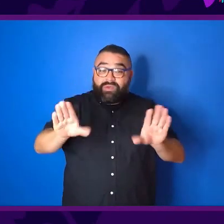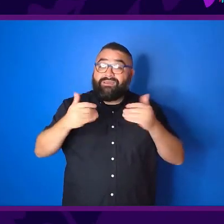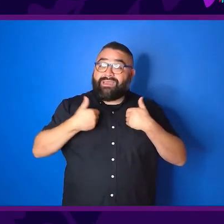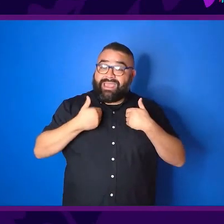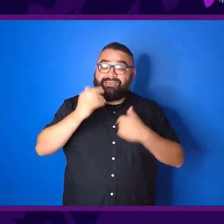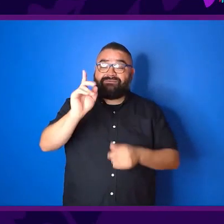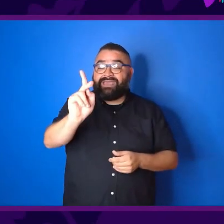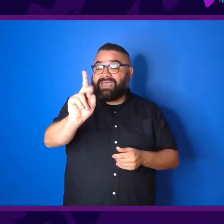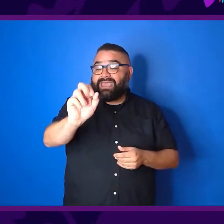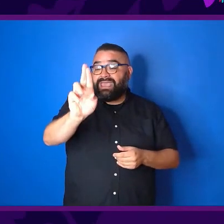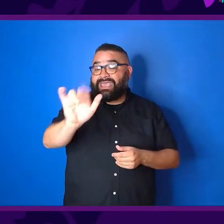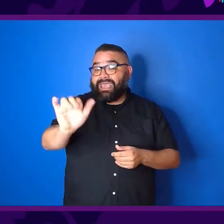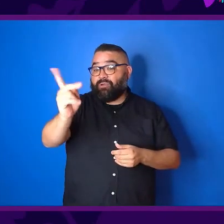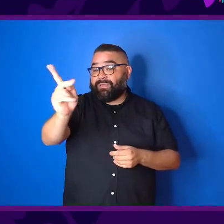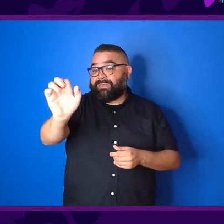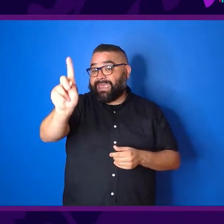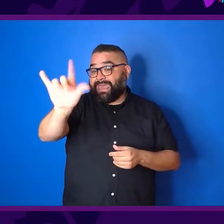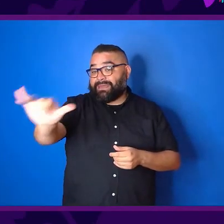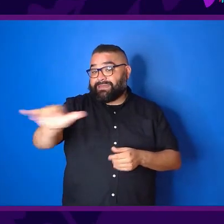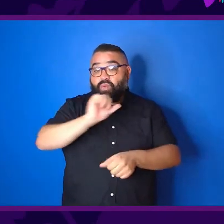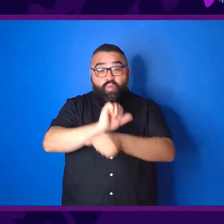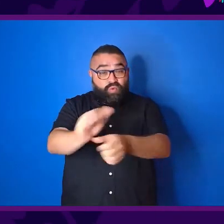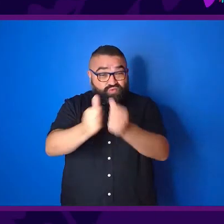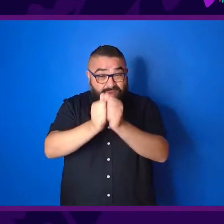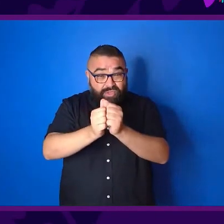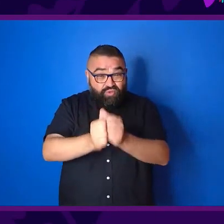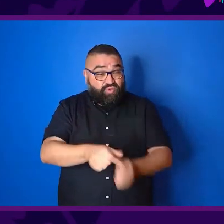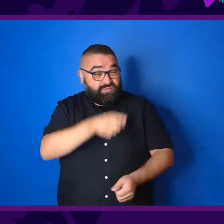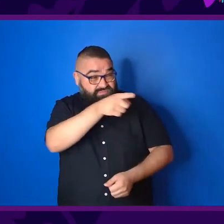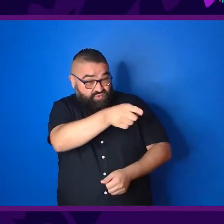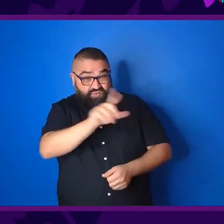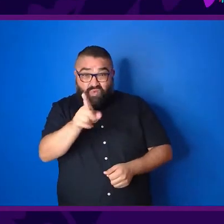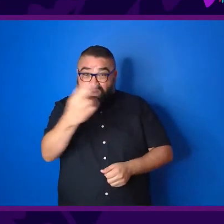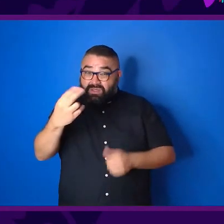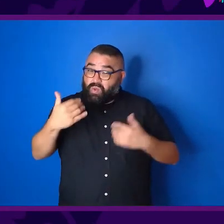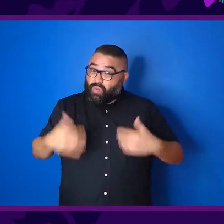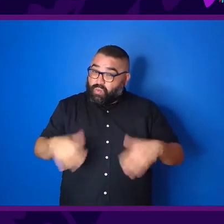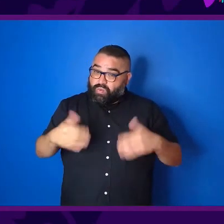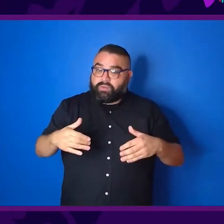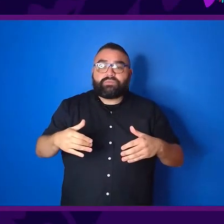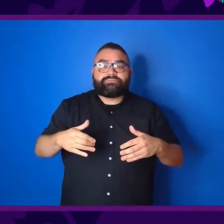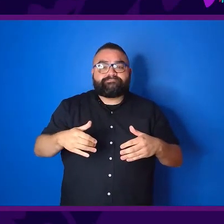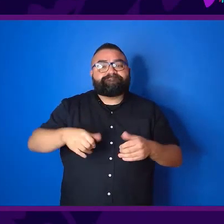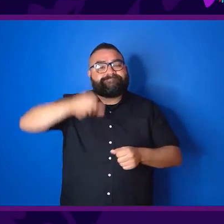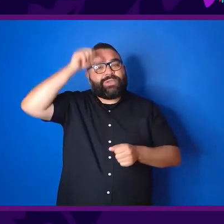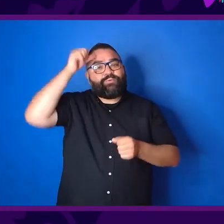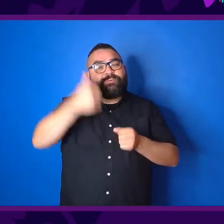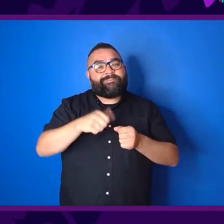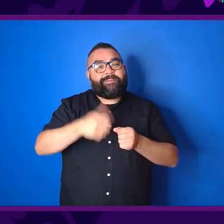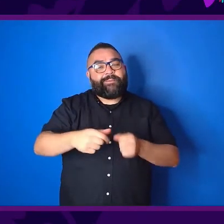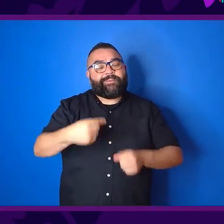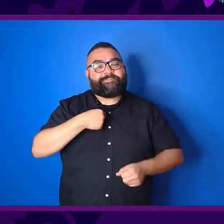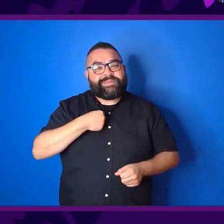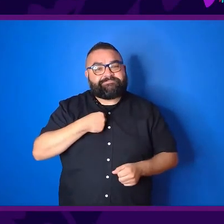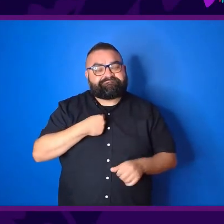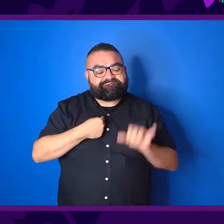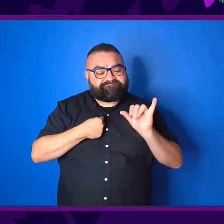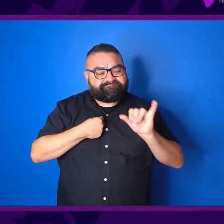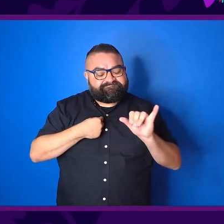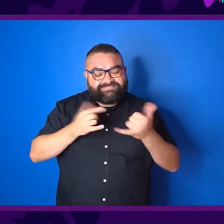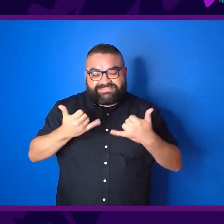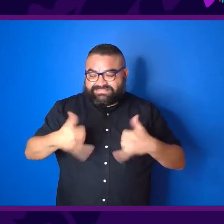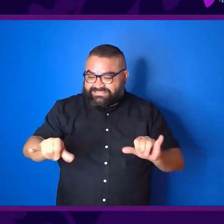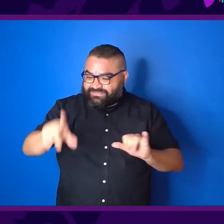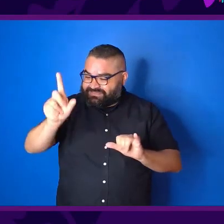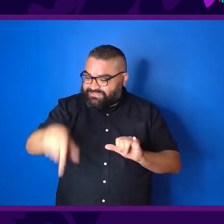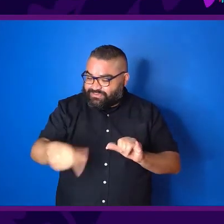together. It's a reminder of what still needs to be done in this country.